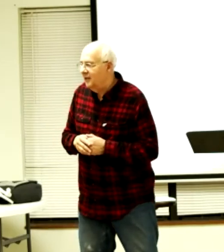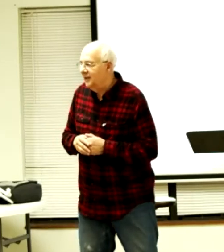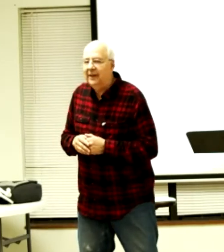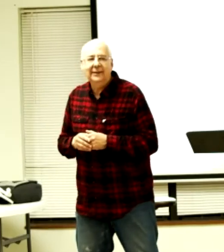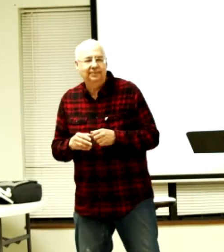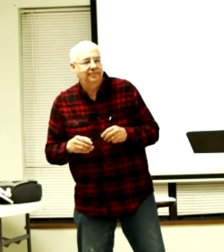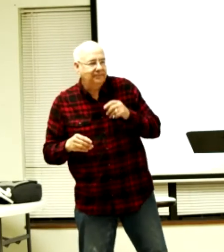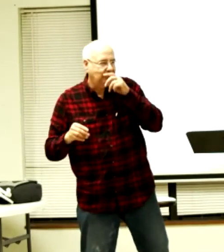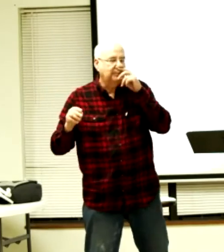All right.